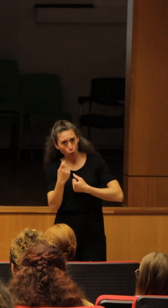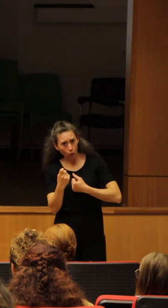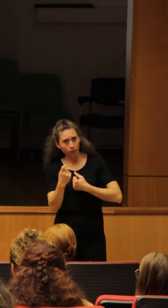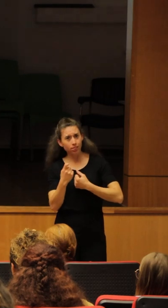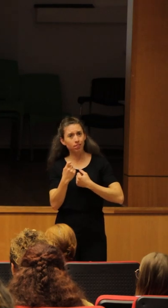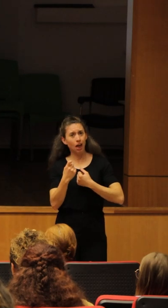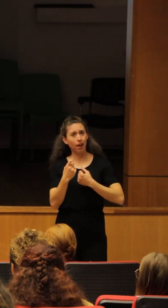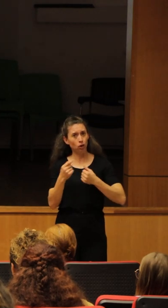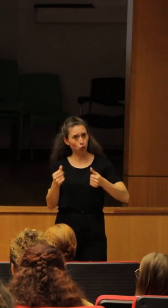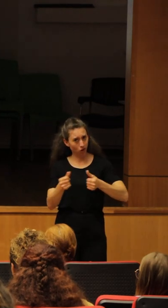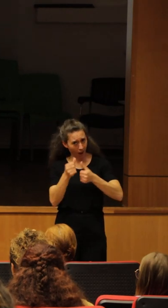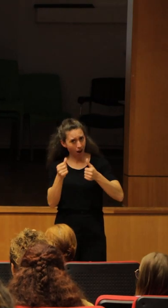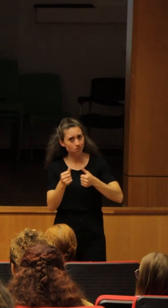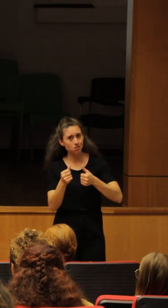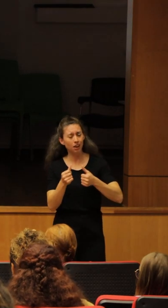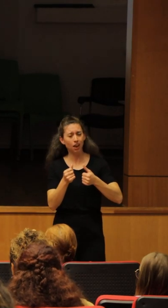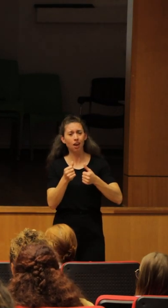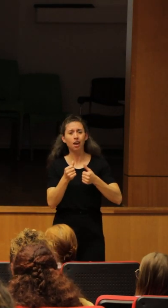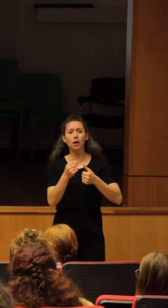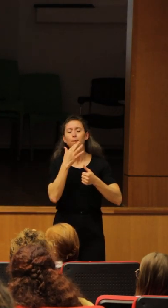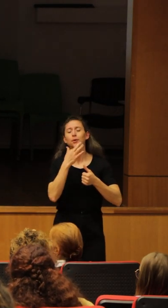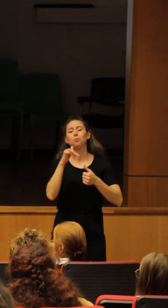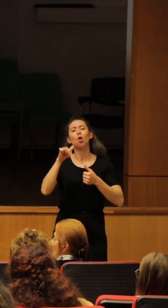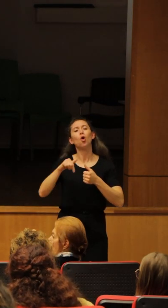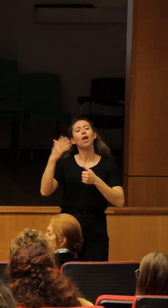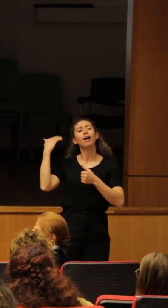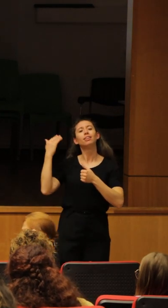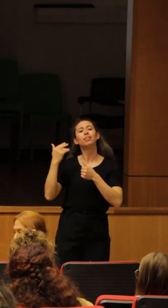Recognizing that problem.